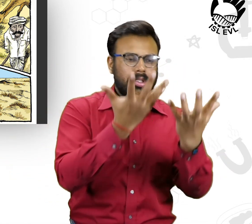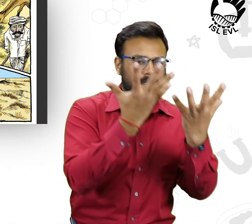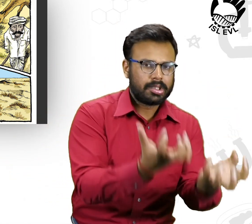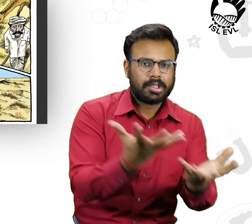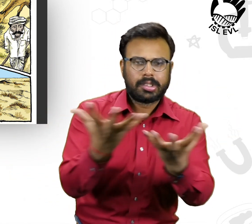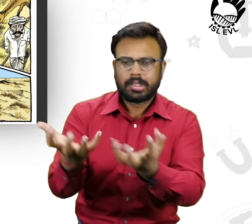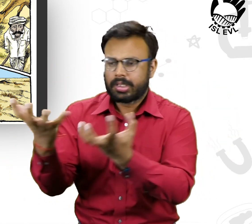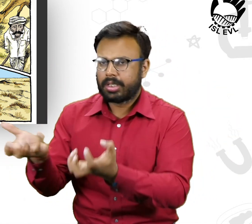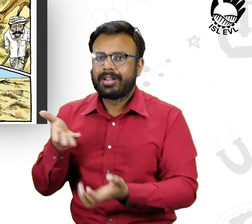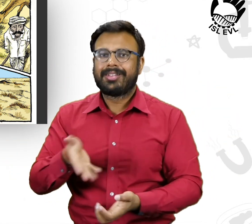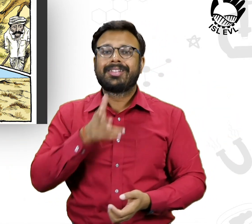is drying up.